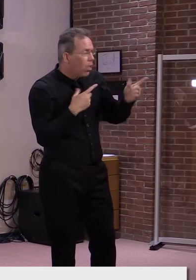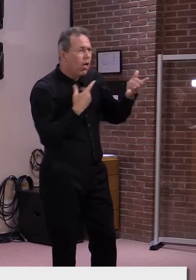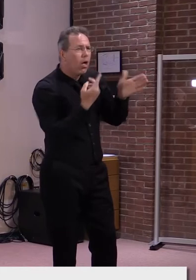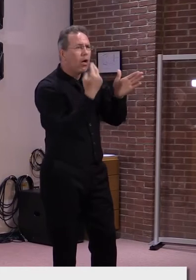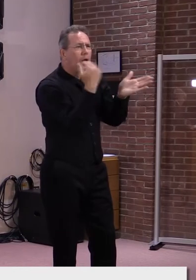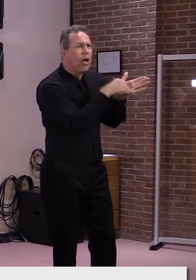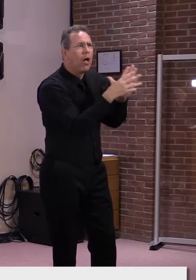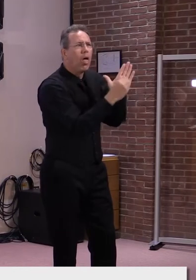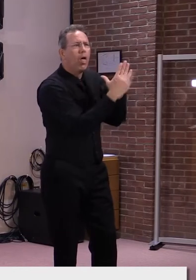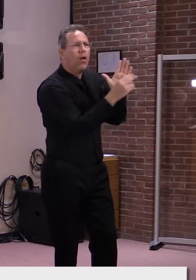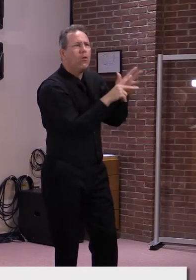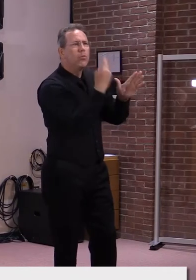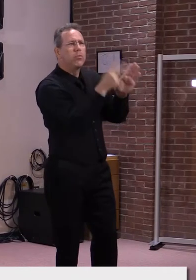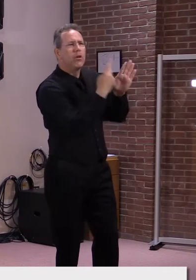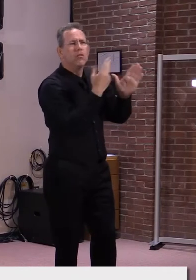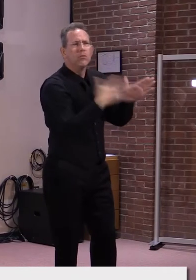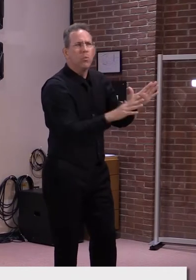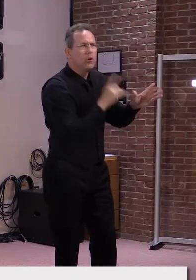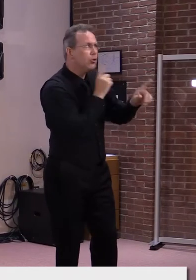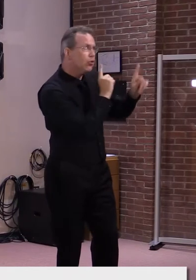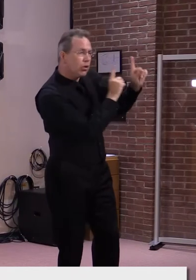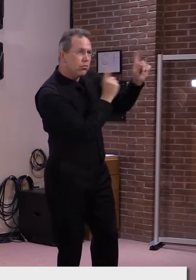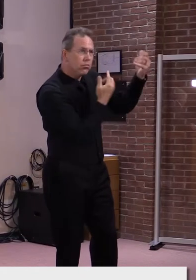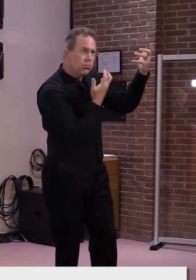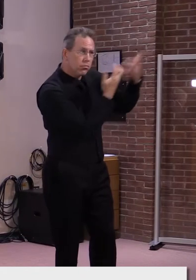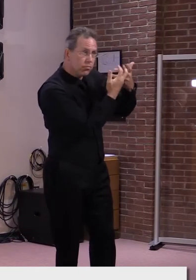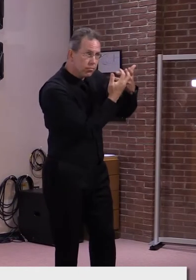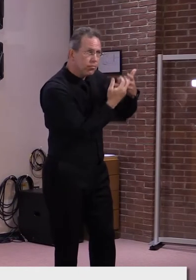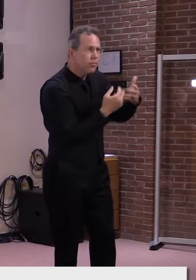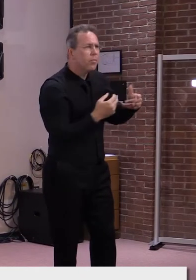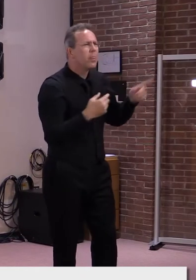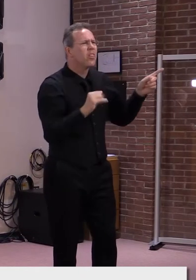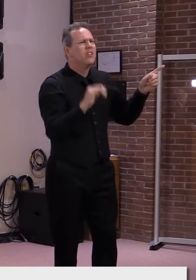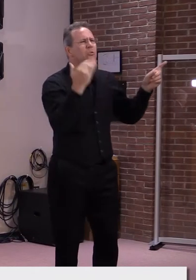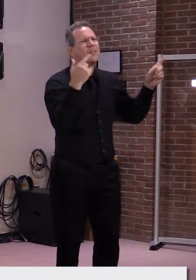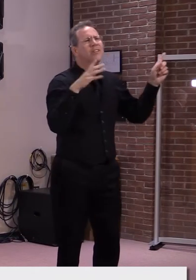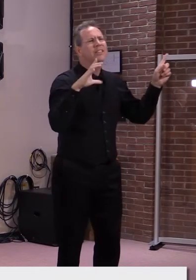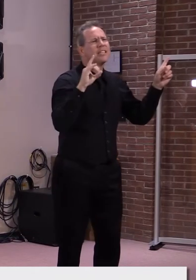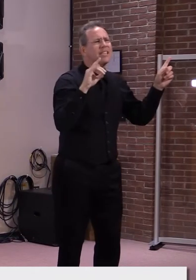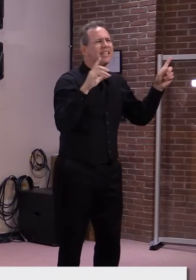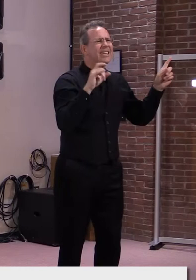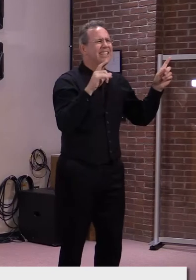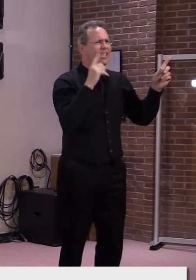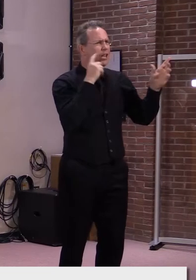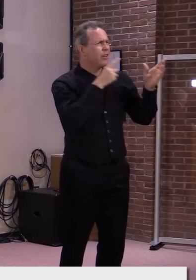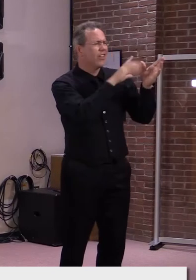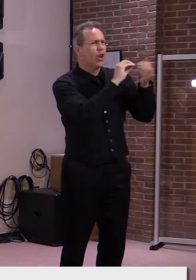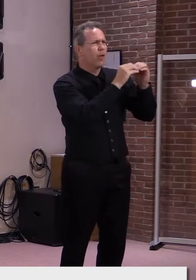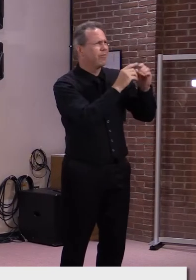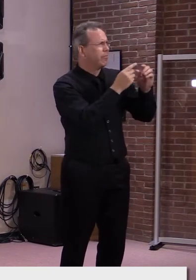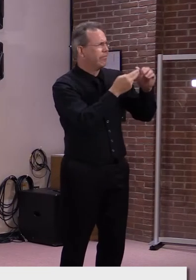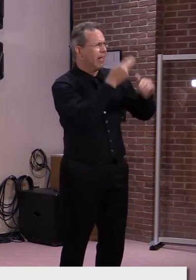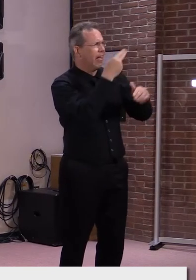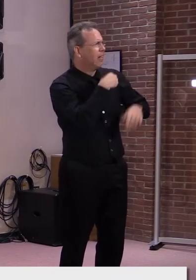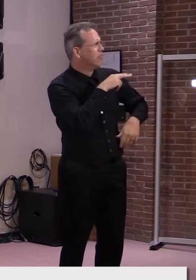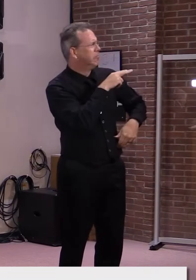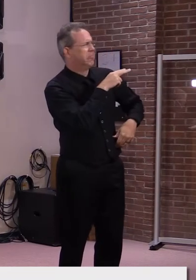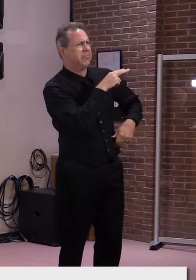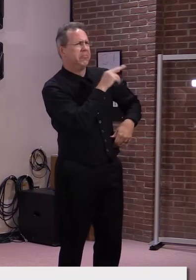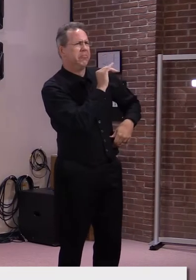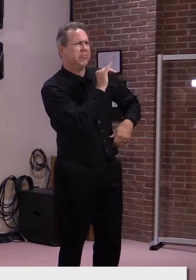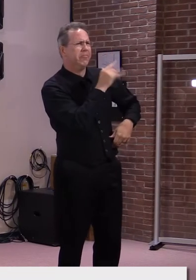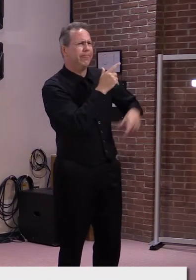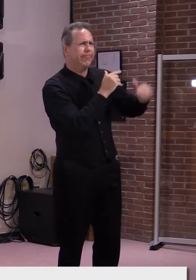the CDC will show us a little ahead of where we are before it will eventually drop back to match